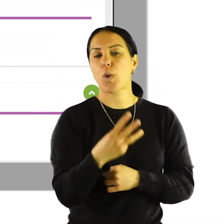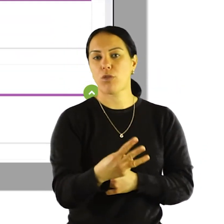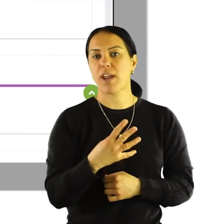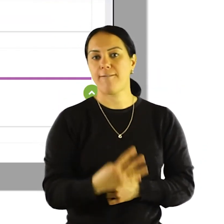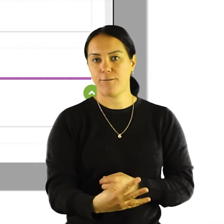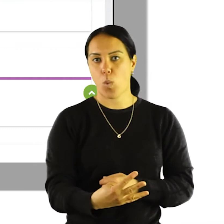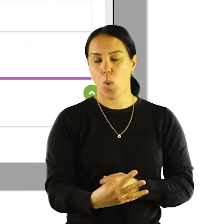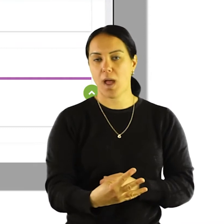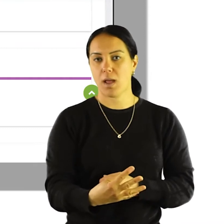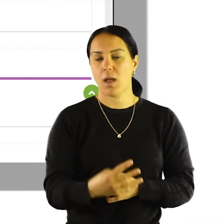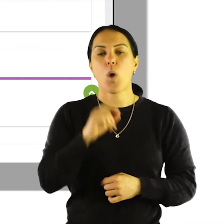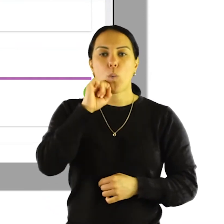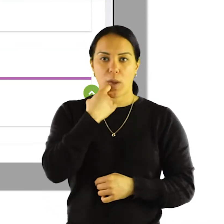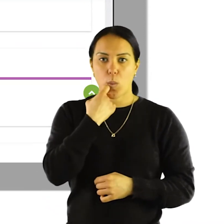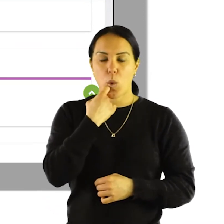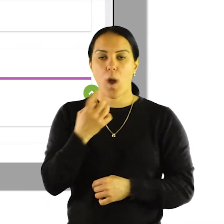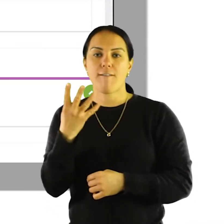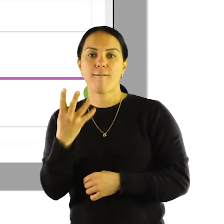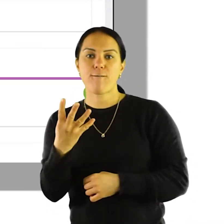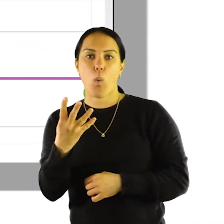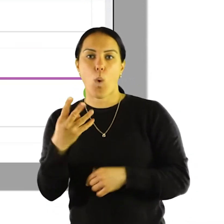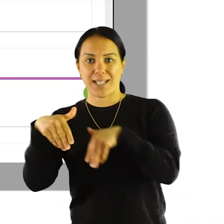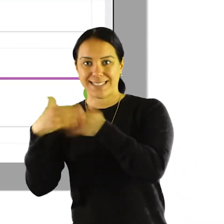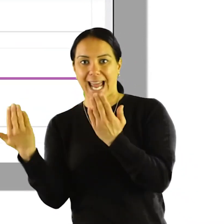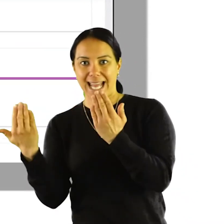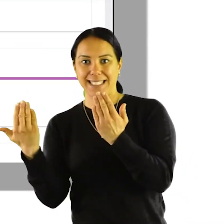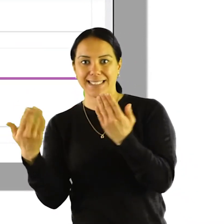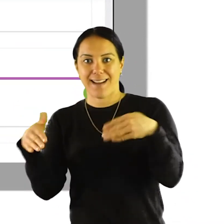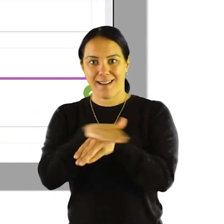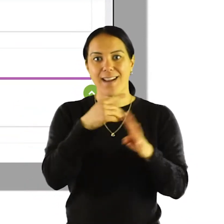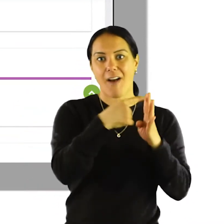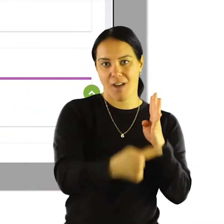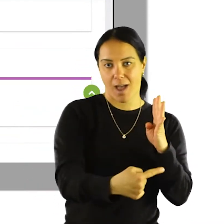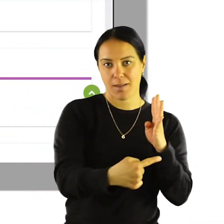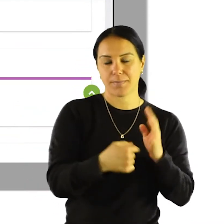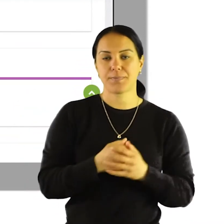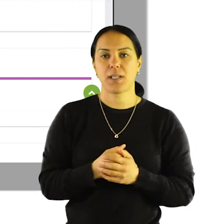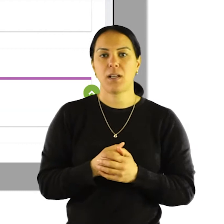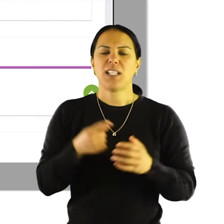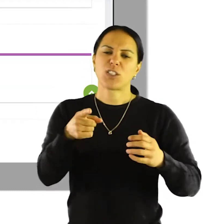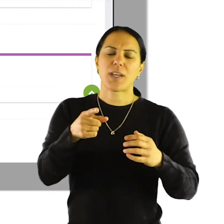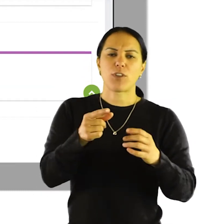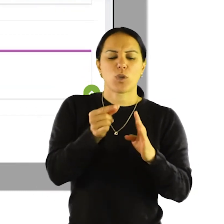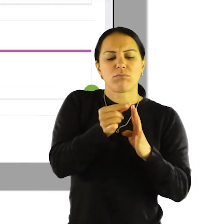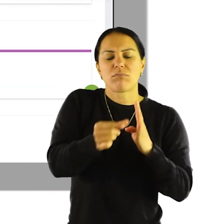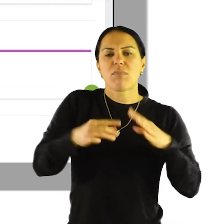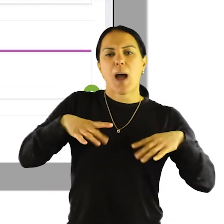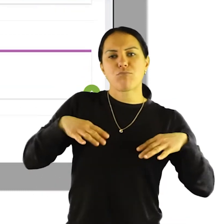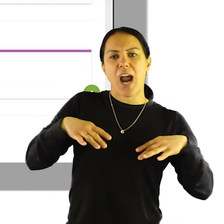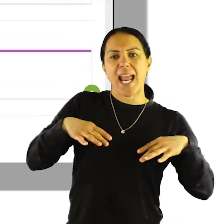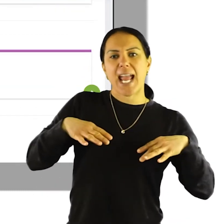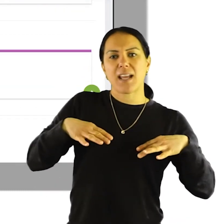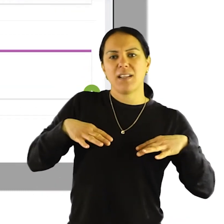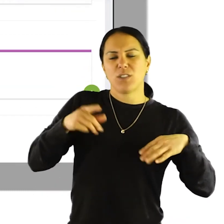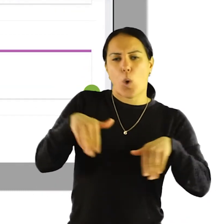3, and 4 we'll be doing over 4 separate days. So to give you a little bit of a break between learning. But some people